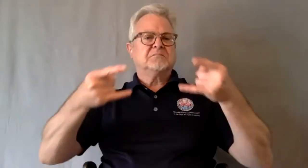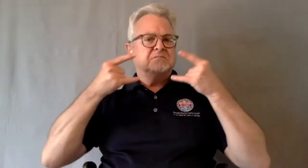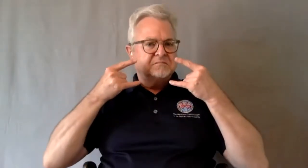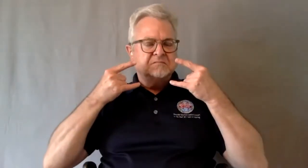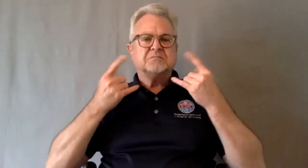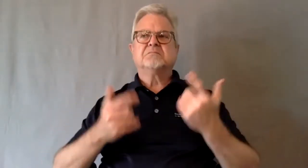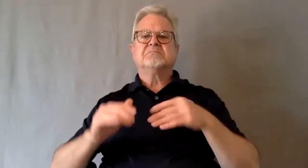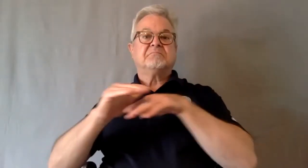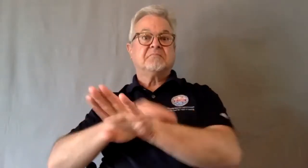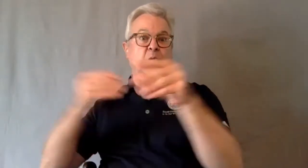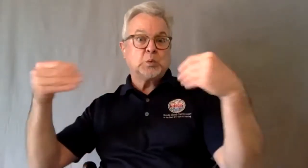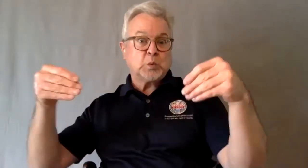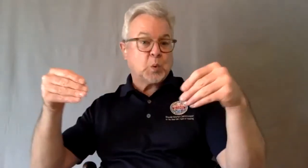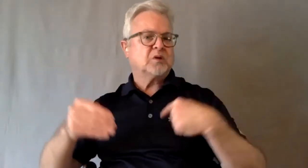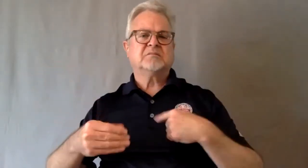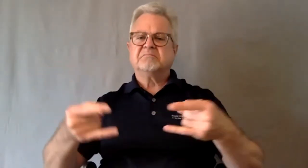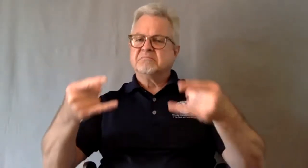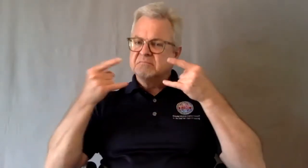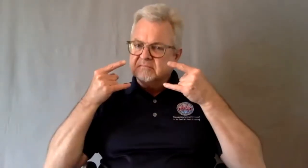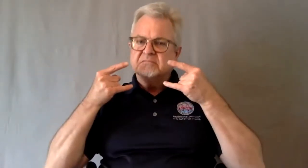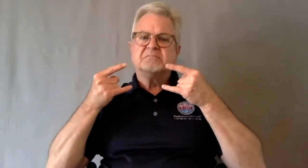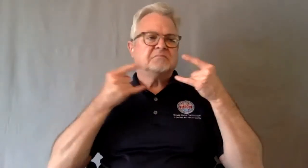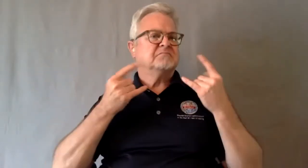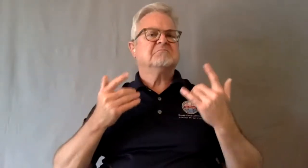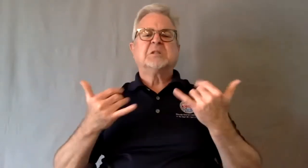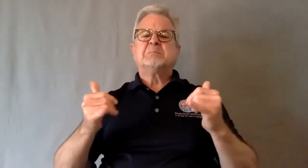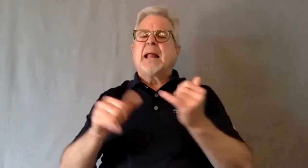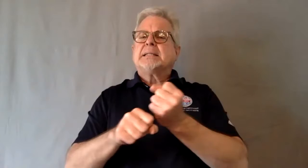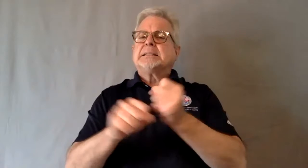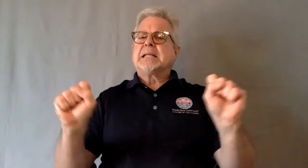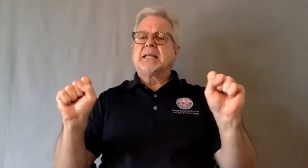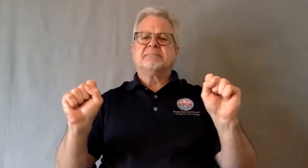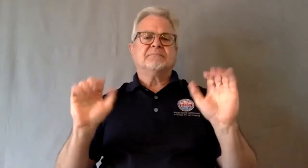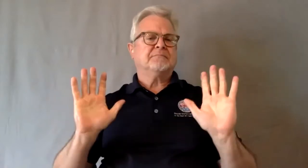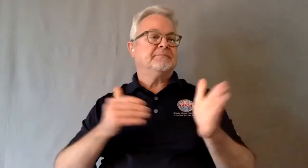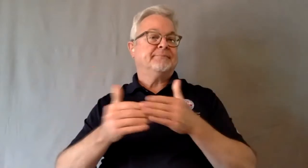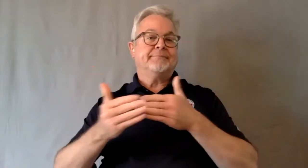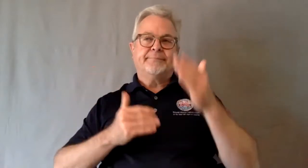fully vaccinated, but I will wear a mask if I'm going into certain stores just to play it